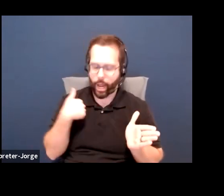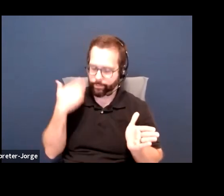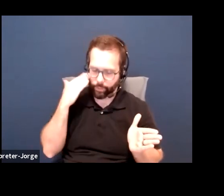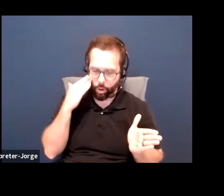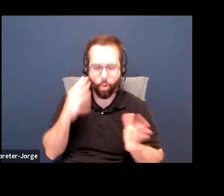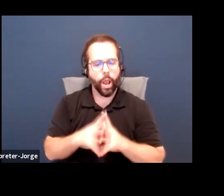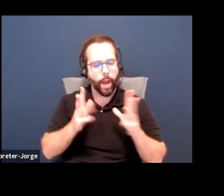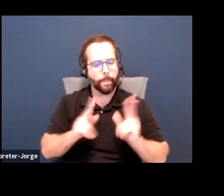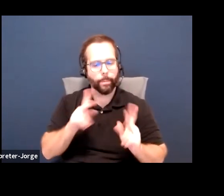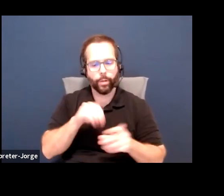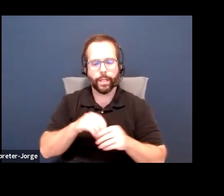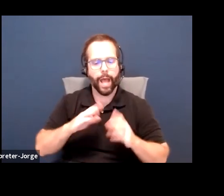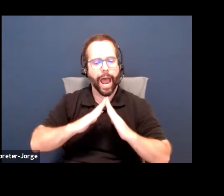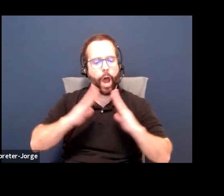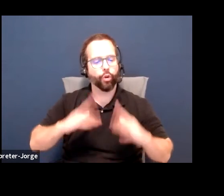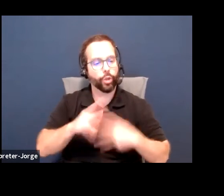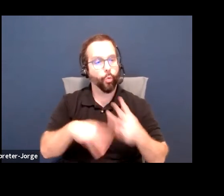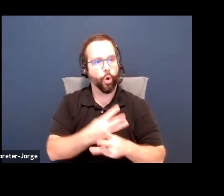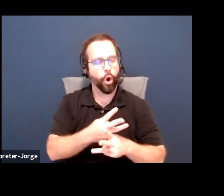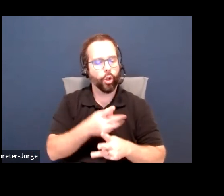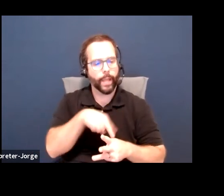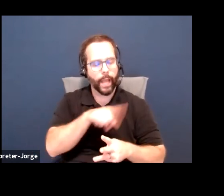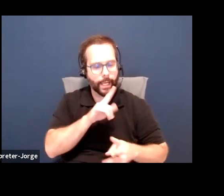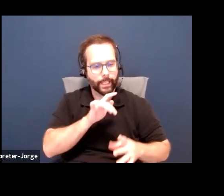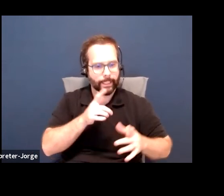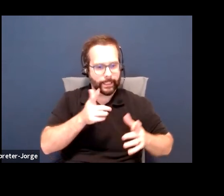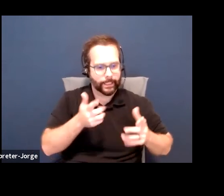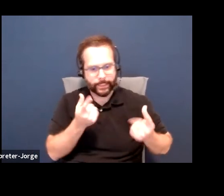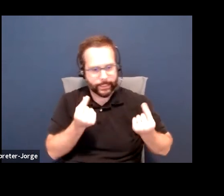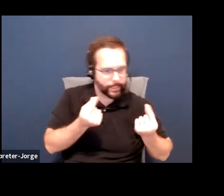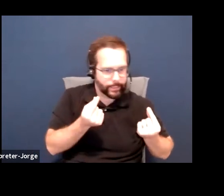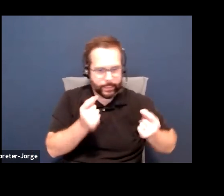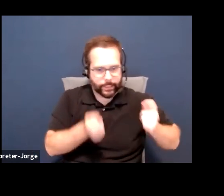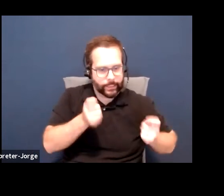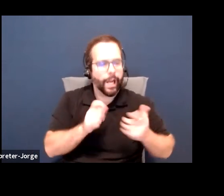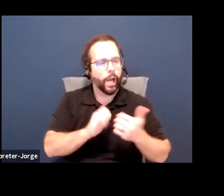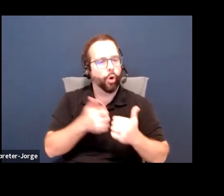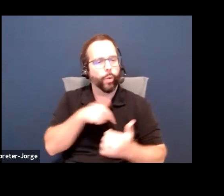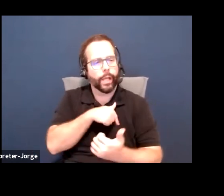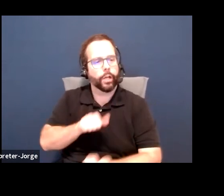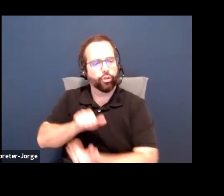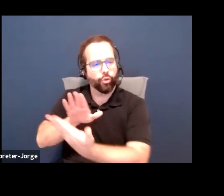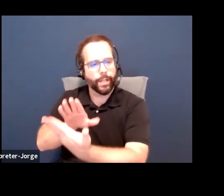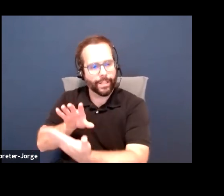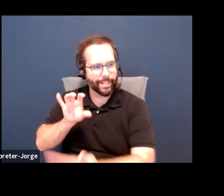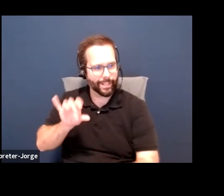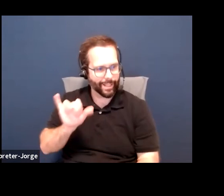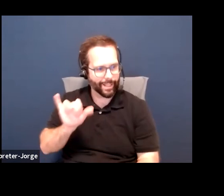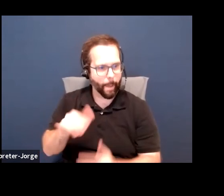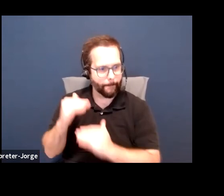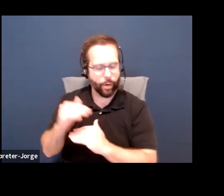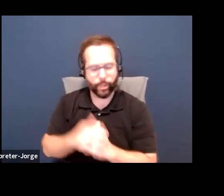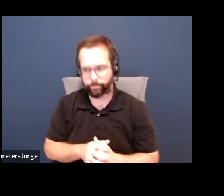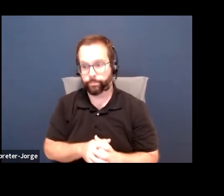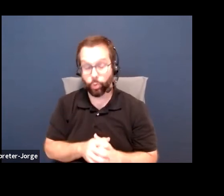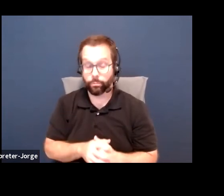world are working on. How do we address some of those barriers? So I think it's actually a really